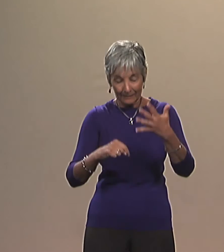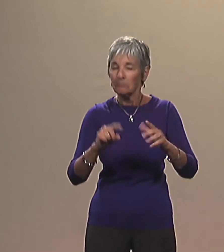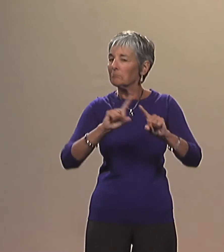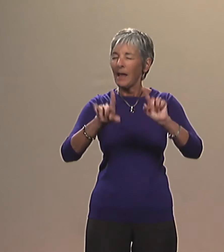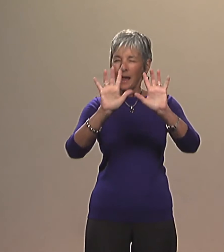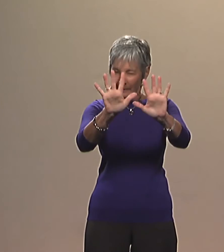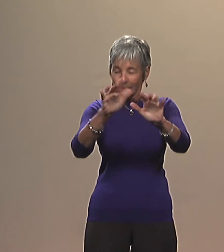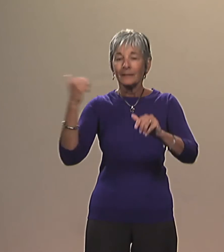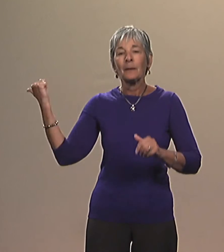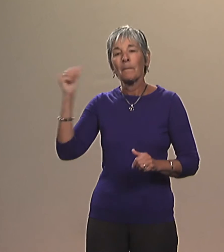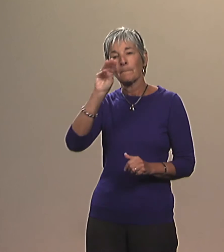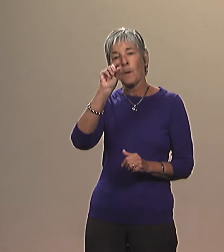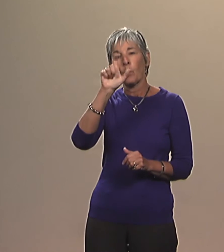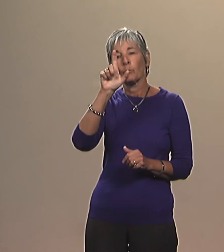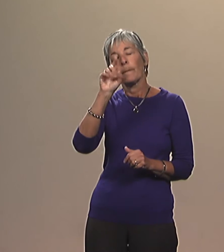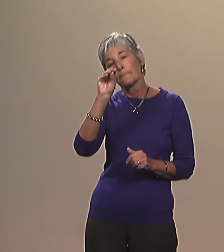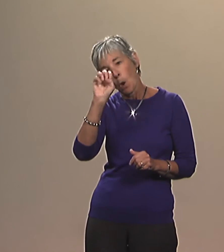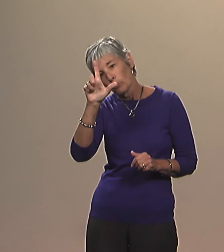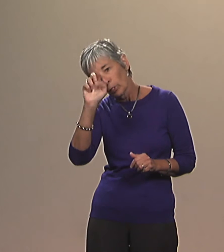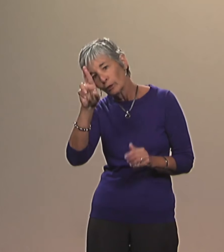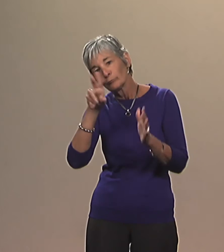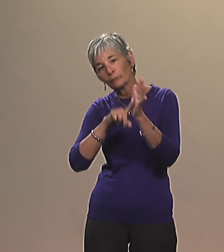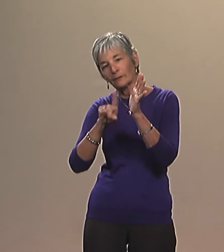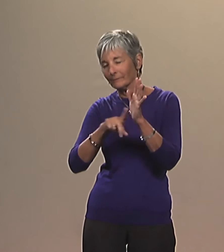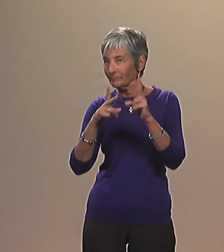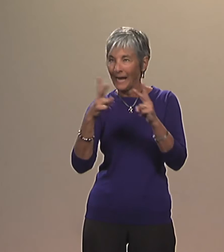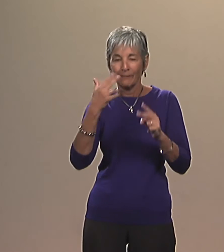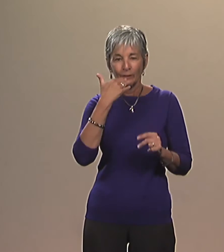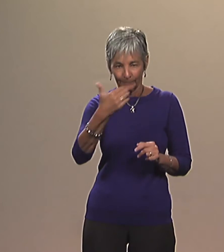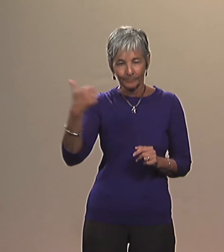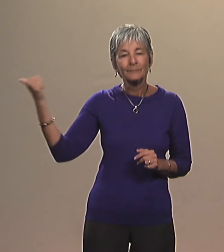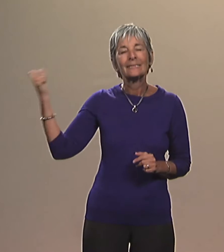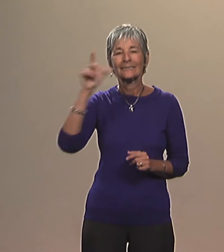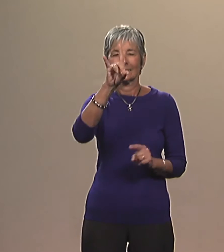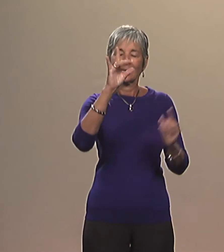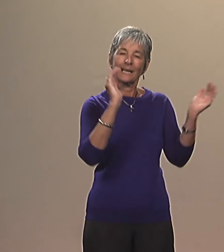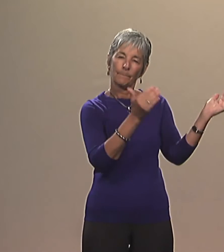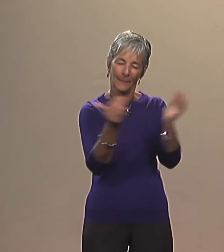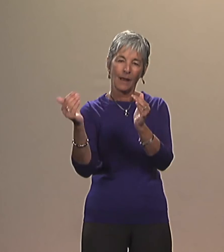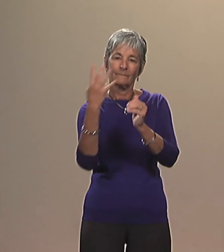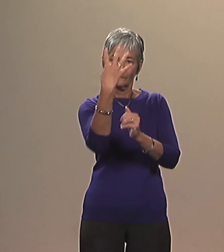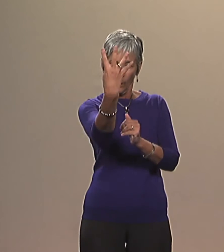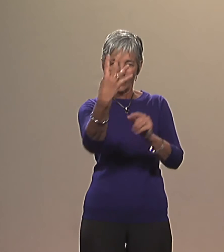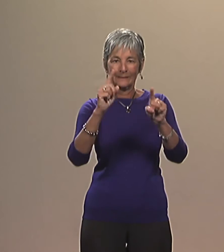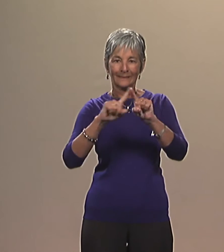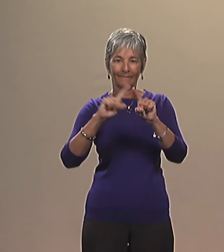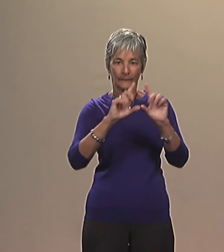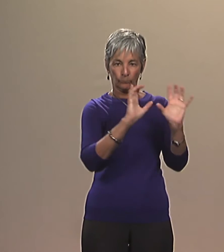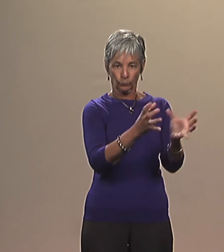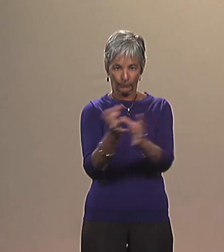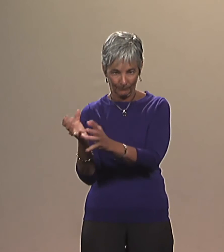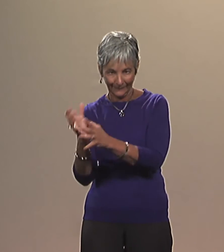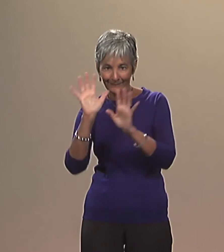for nothing all of this time. Moeller's research was a good study in that it compared 4 groups of families.